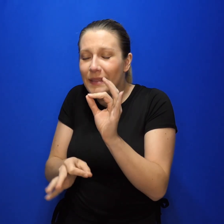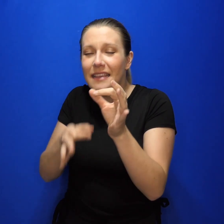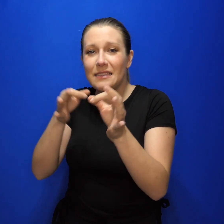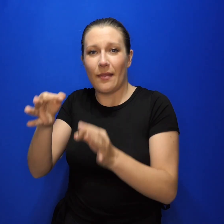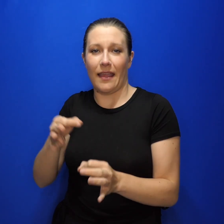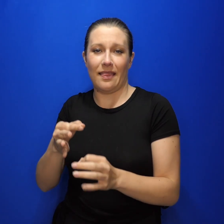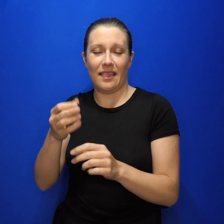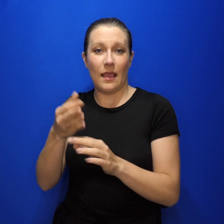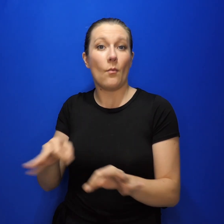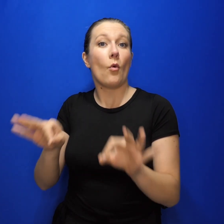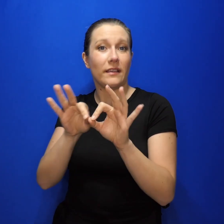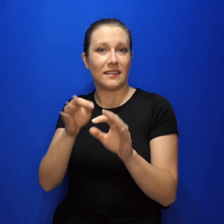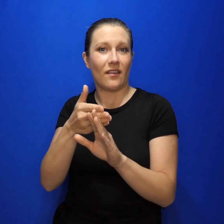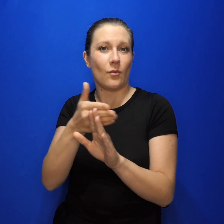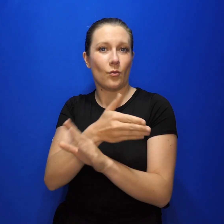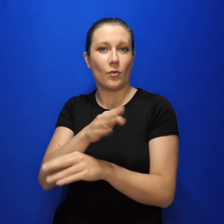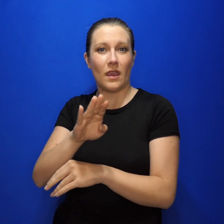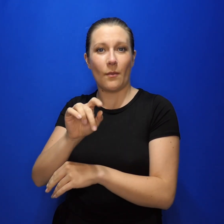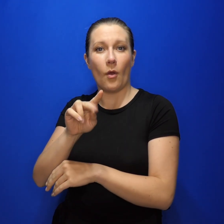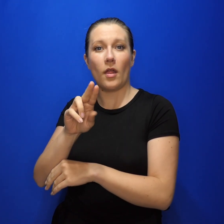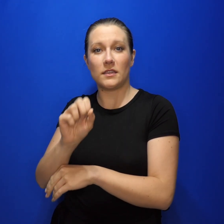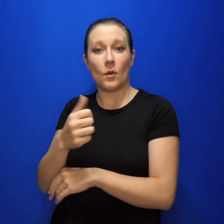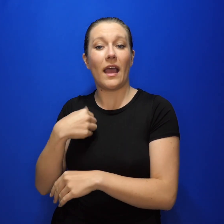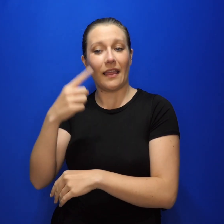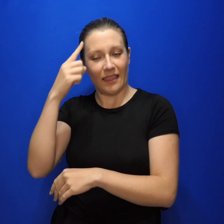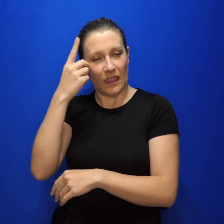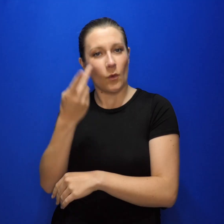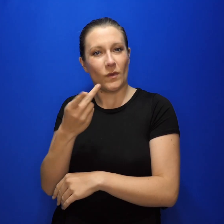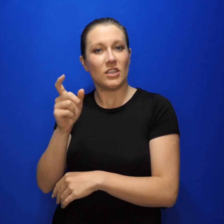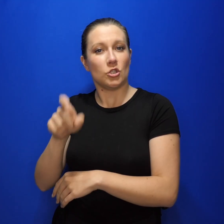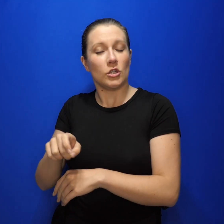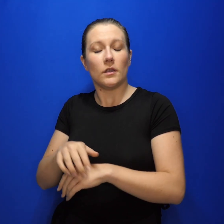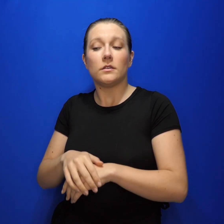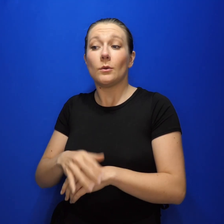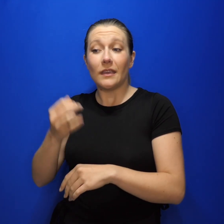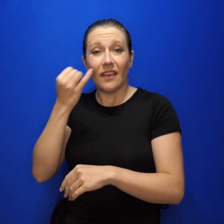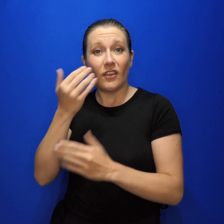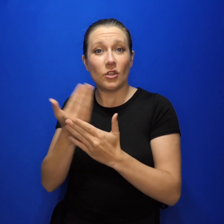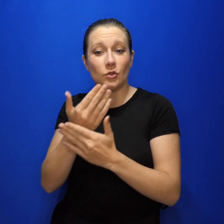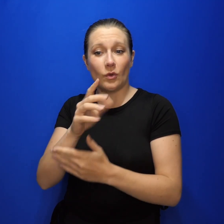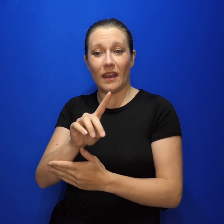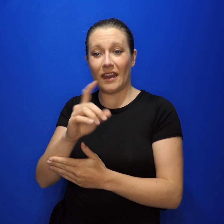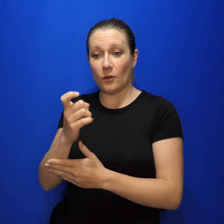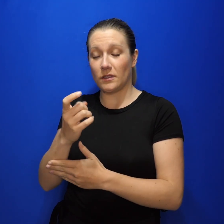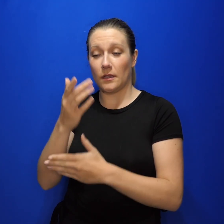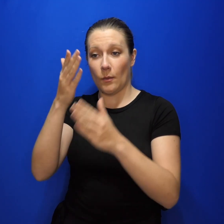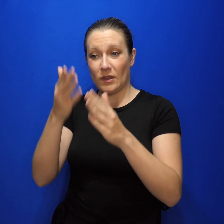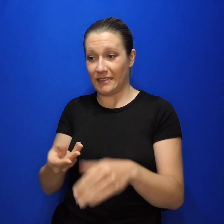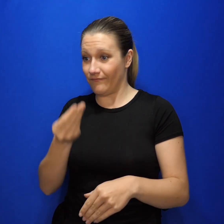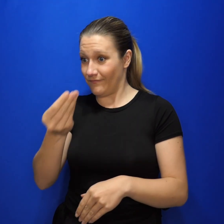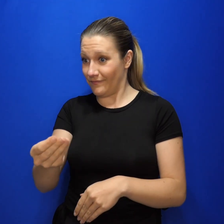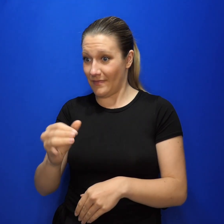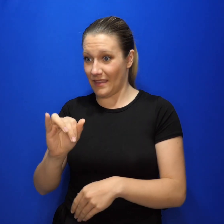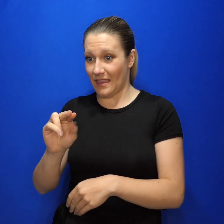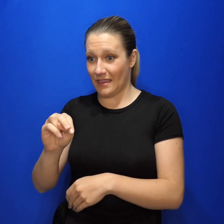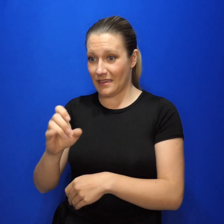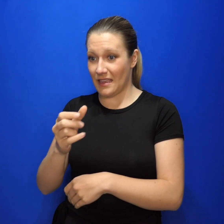pre-bolusing. So I think we should. So if you're newly diagnosed, someone's giving you insulin and they're telling you probably count